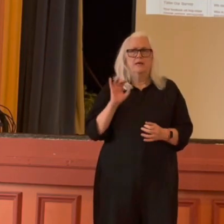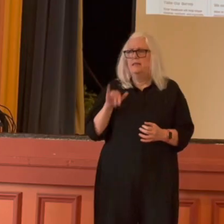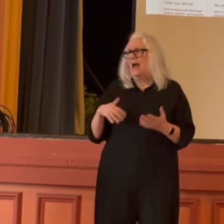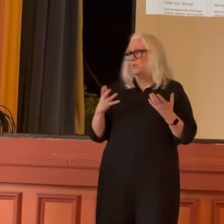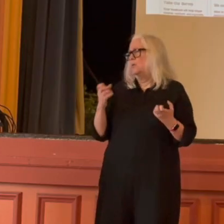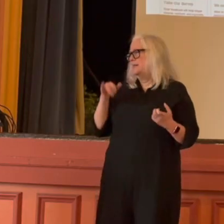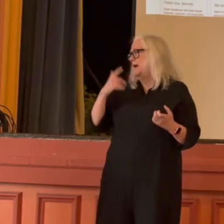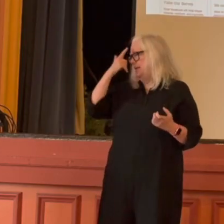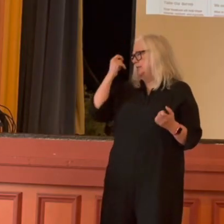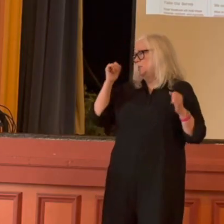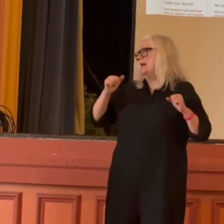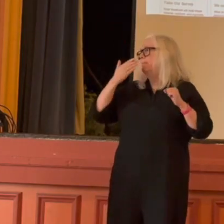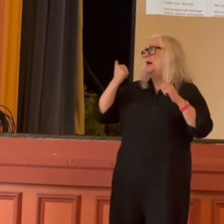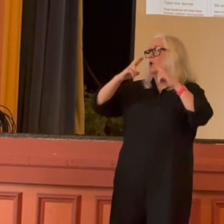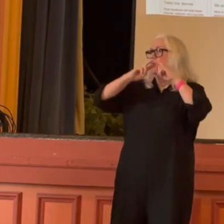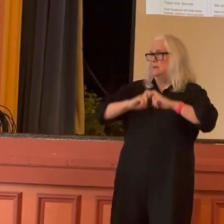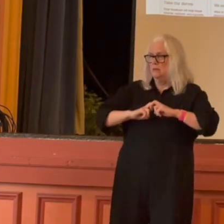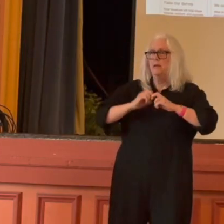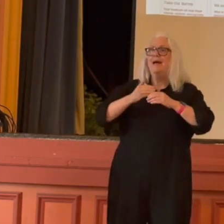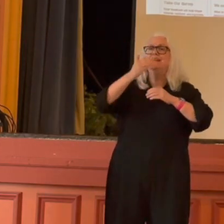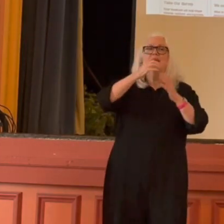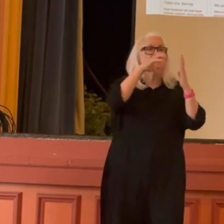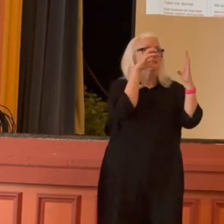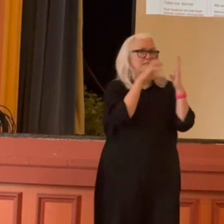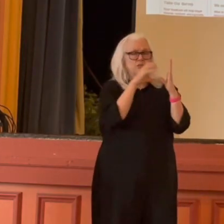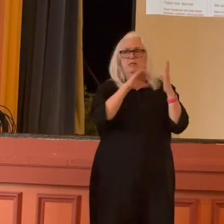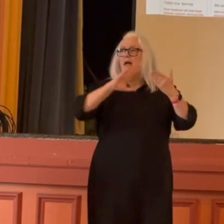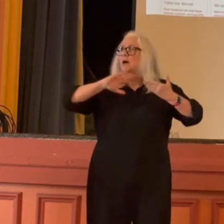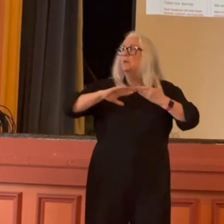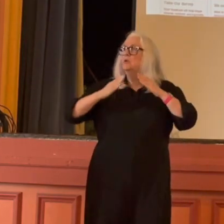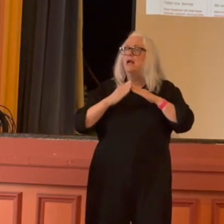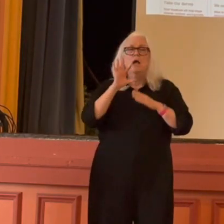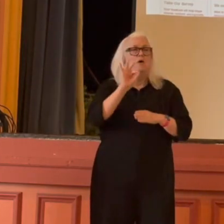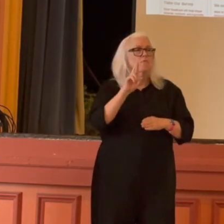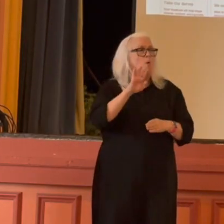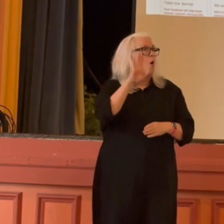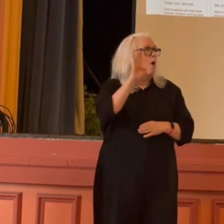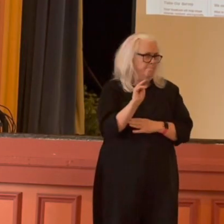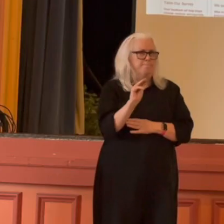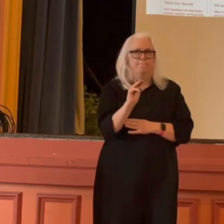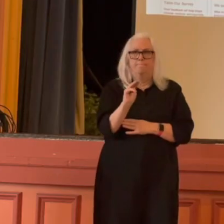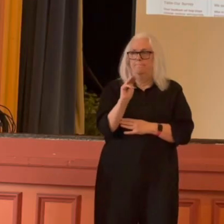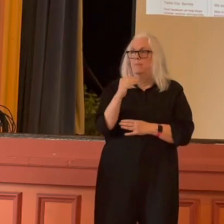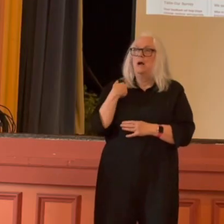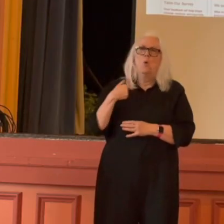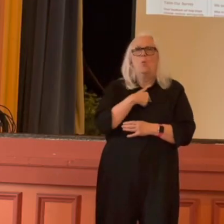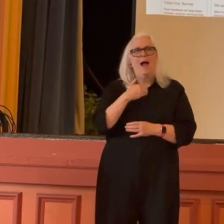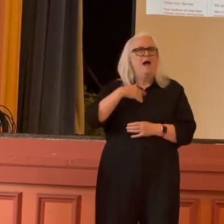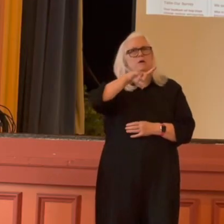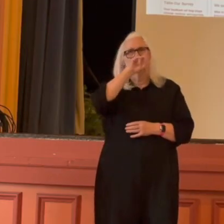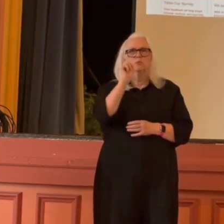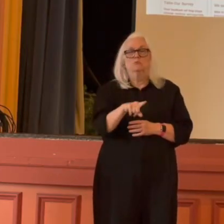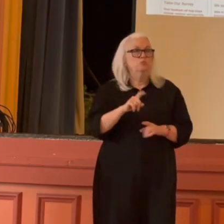but also the next section is a community forum section. Now, this is a section where we have a question and you can just answer